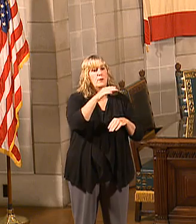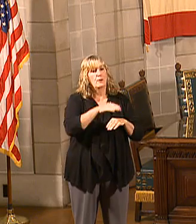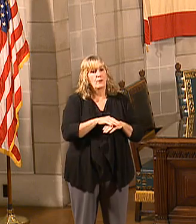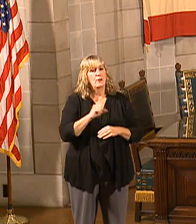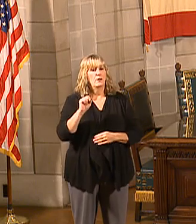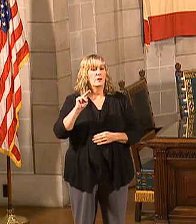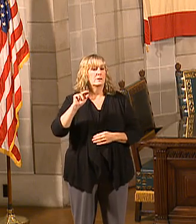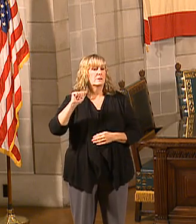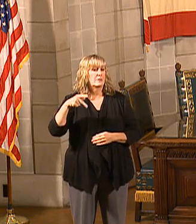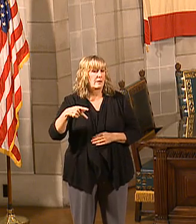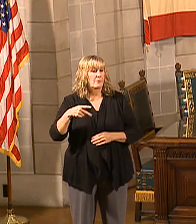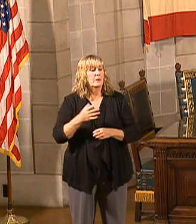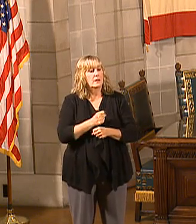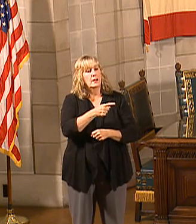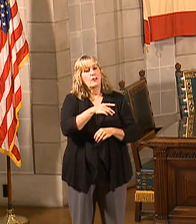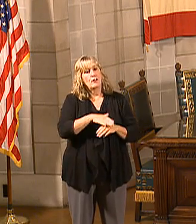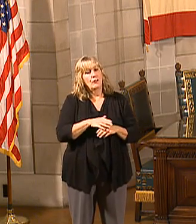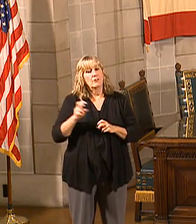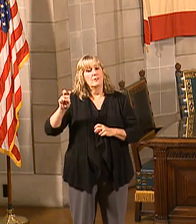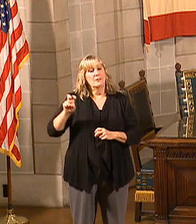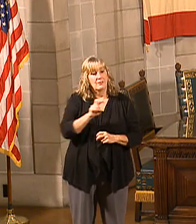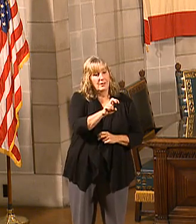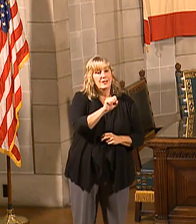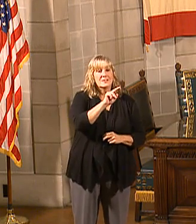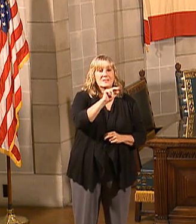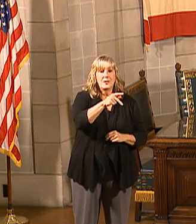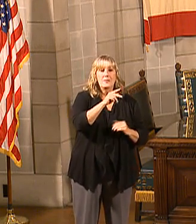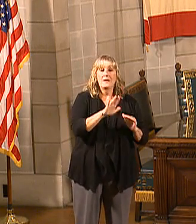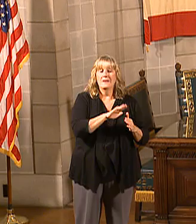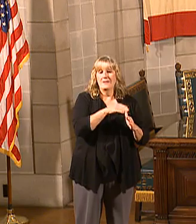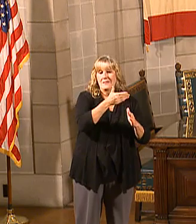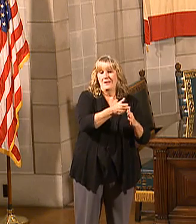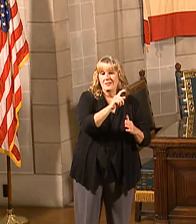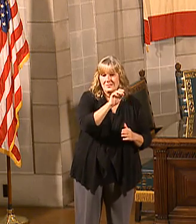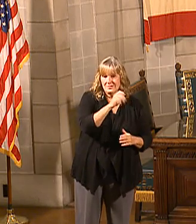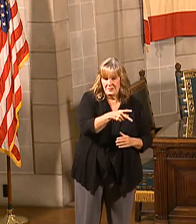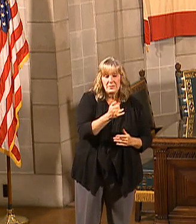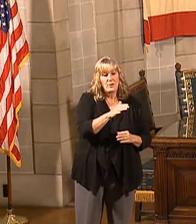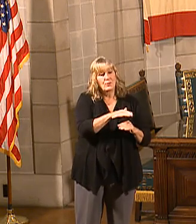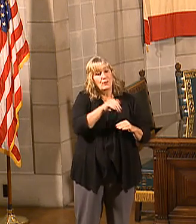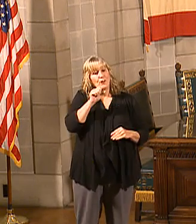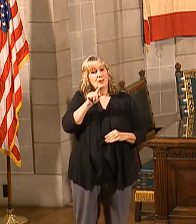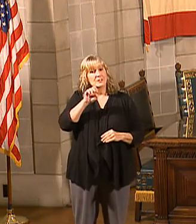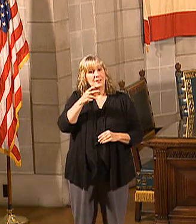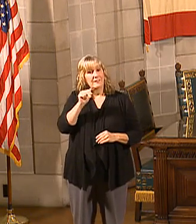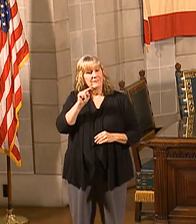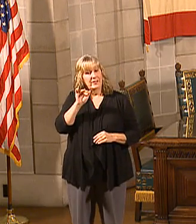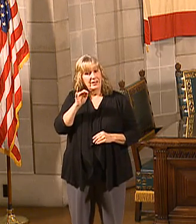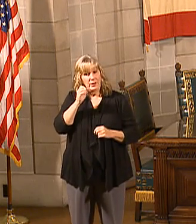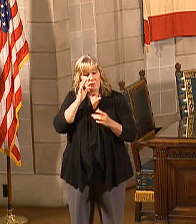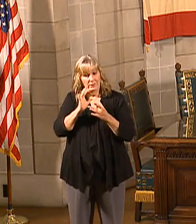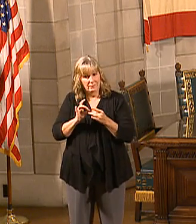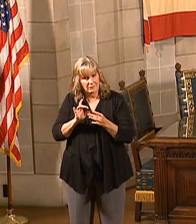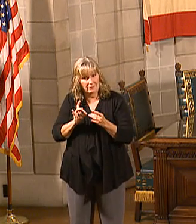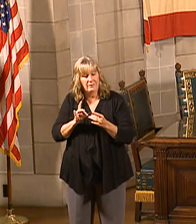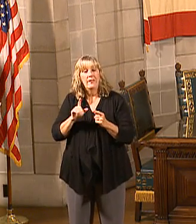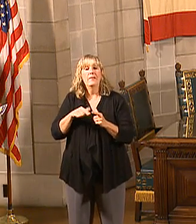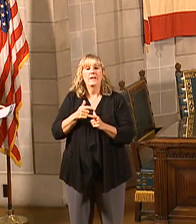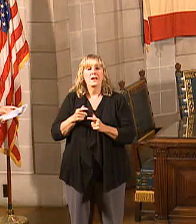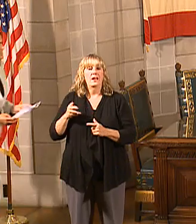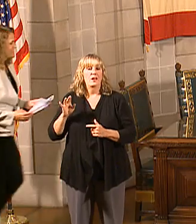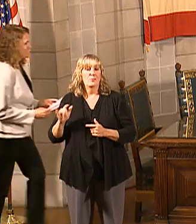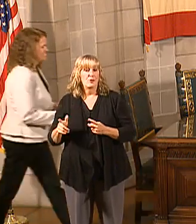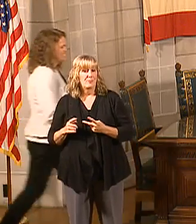SNAP and get them on SNAP Next Step. So with that, I'm going to call up Stephanie, who's going to say a few words, and then we're going to bring up April and talk about her experience. With that,